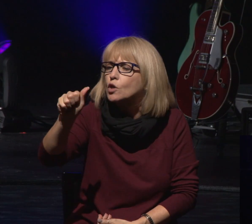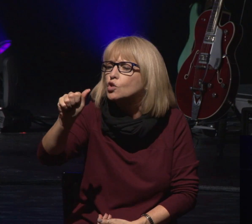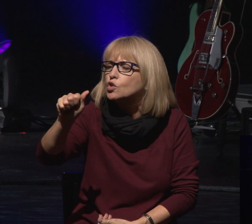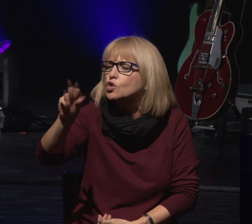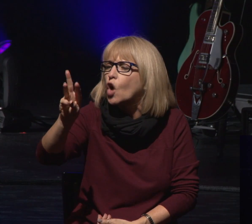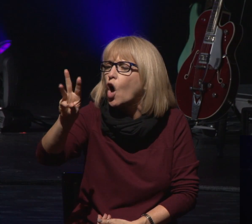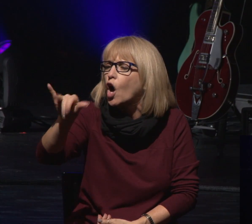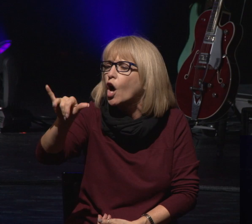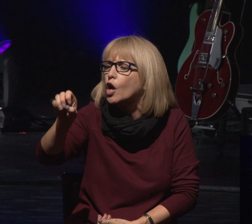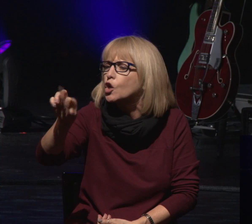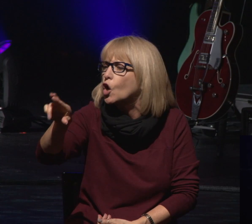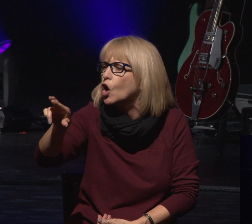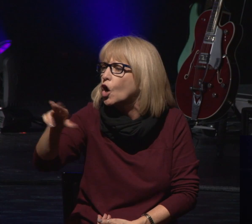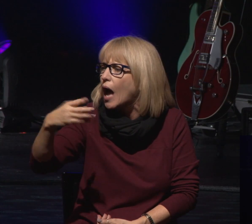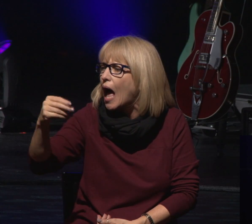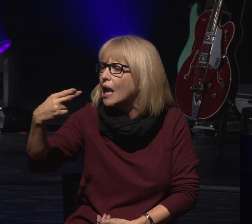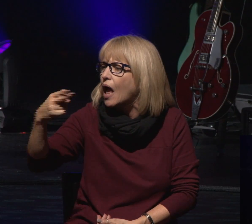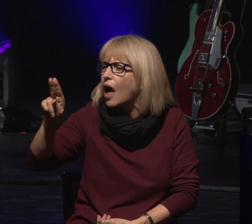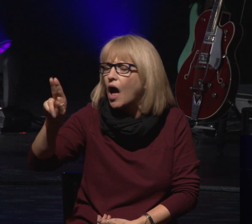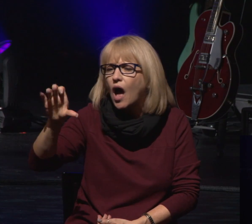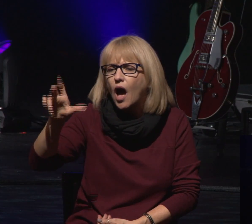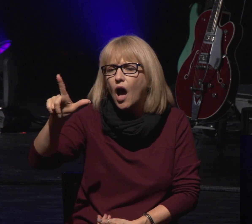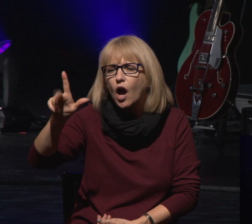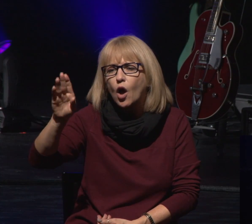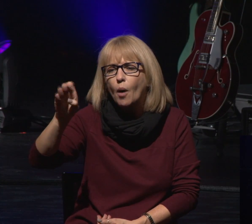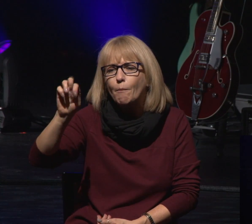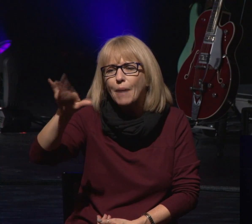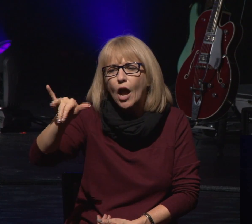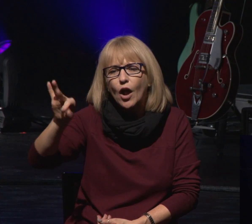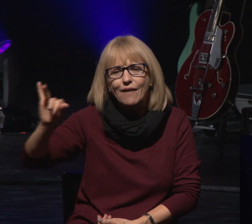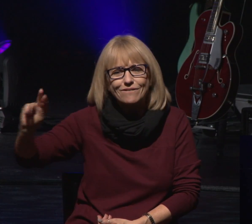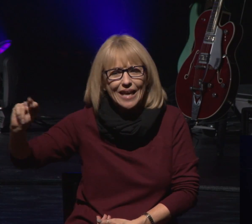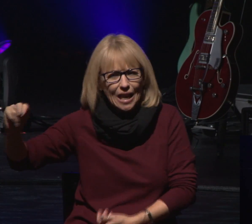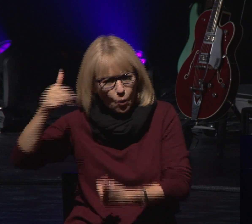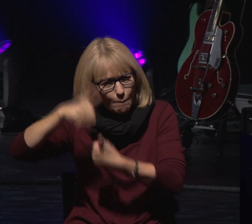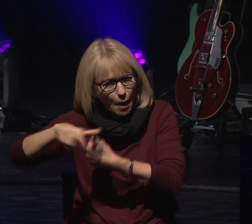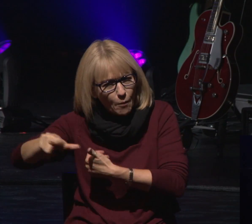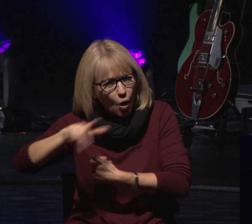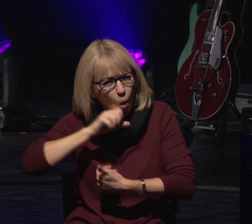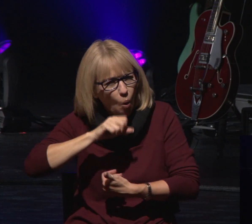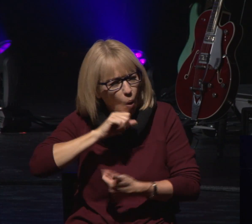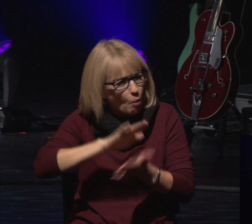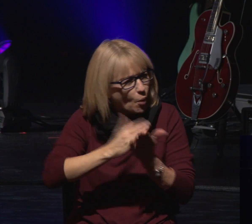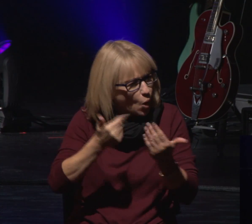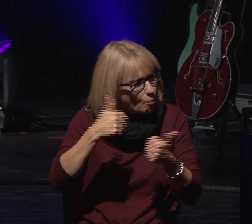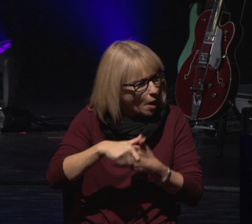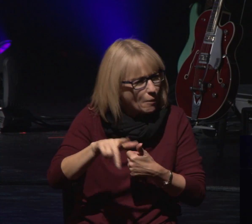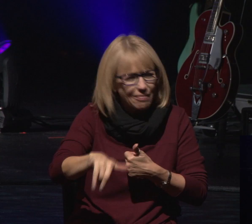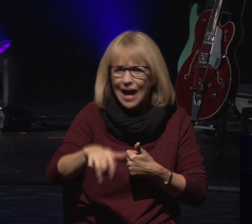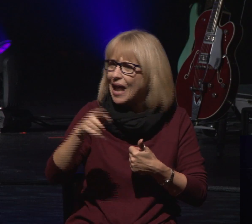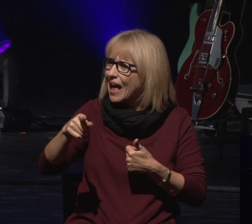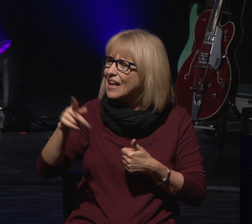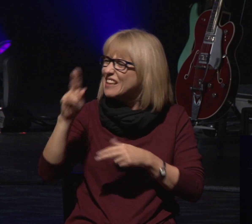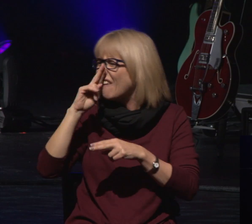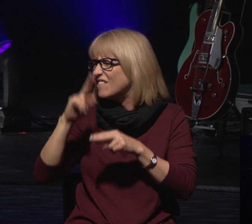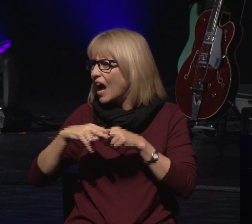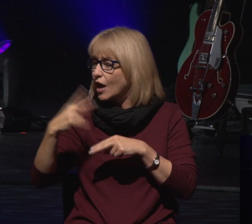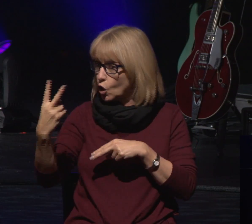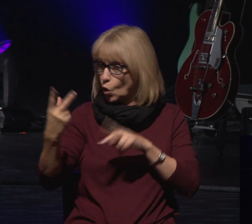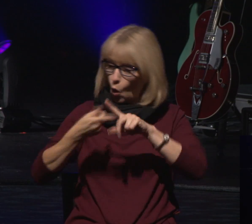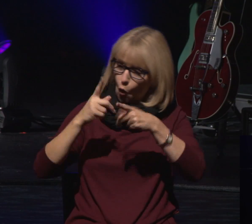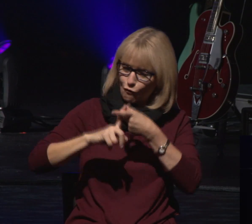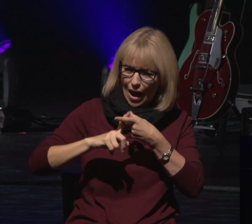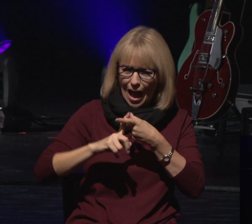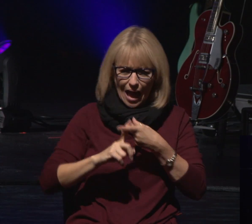was a movie that came out many years ago, and I watched a little clip of it this week. It's just fun, where they think Tom Sawyer and Huckleberry Finn, these two friends, are